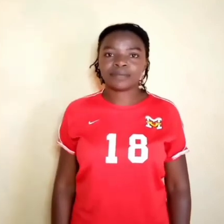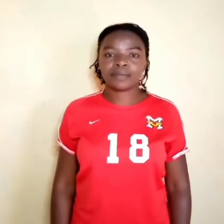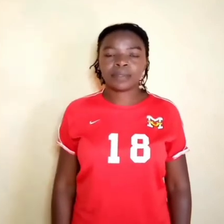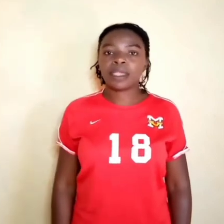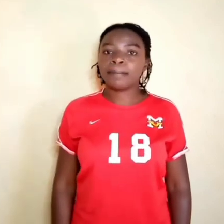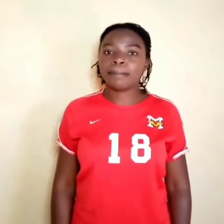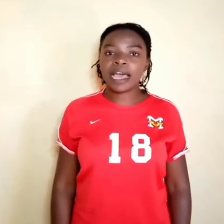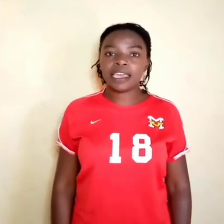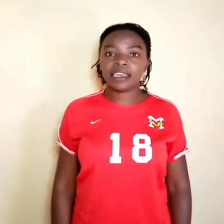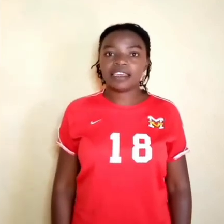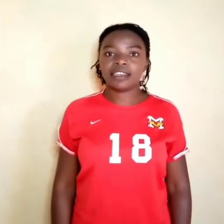mine,